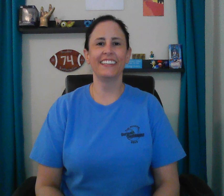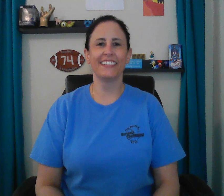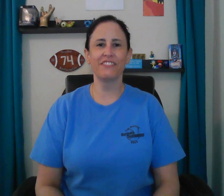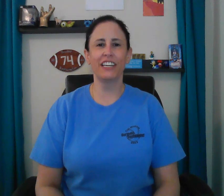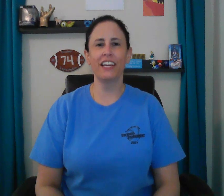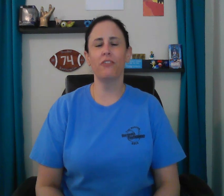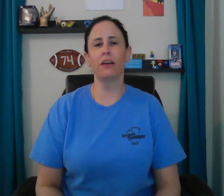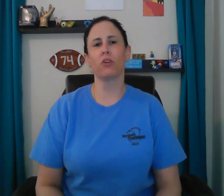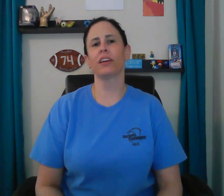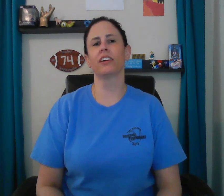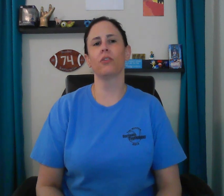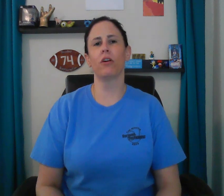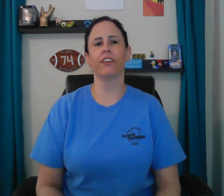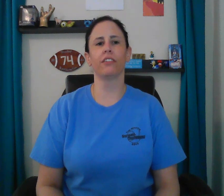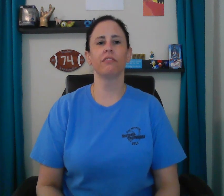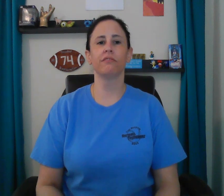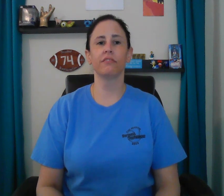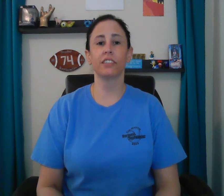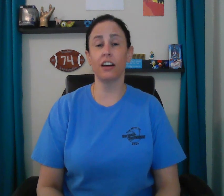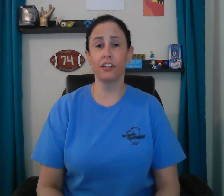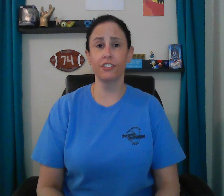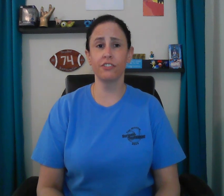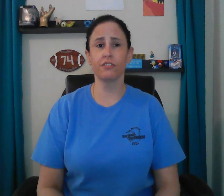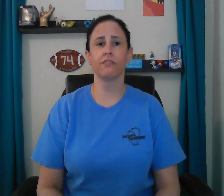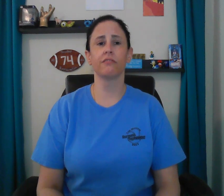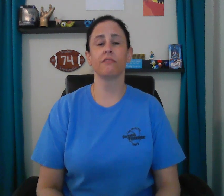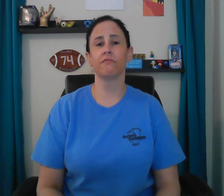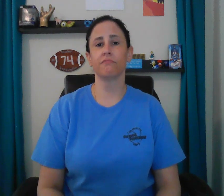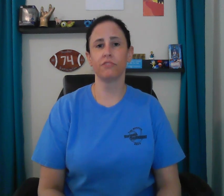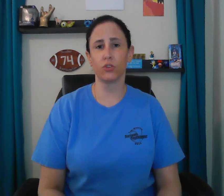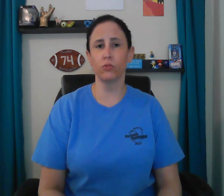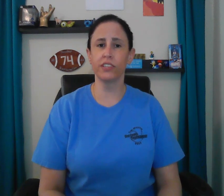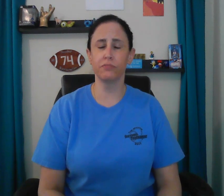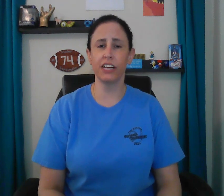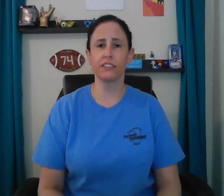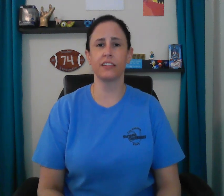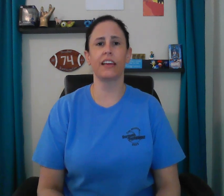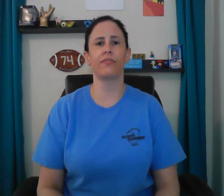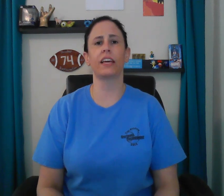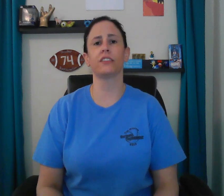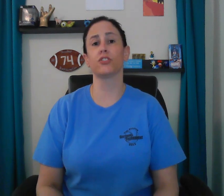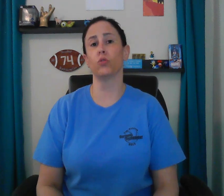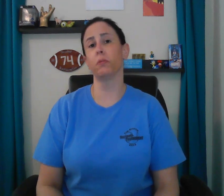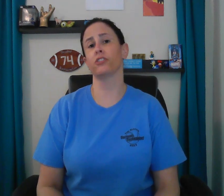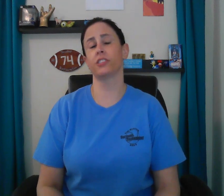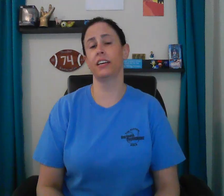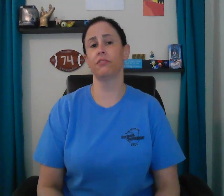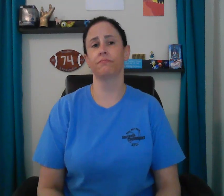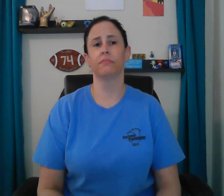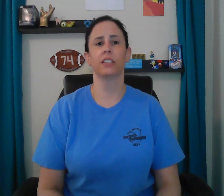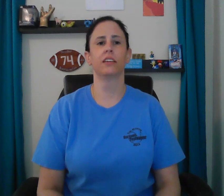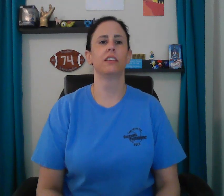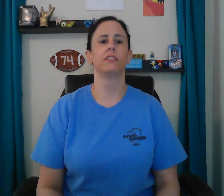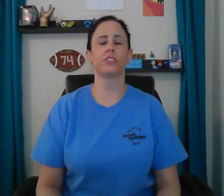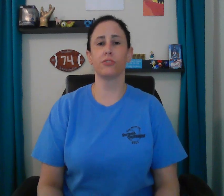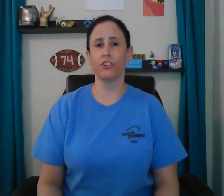In this video, I'm going to go over colors, school subjects, and then school personnel. So starting